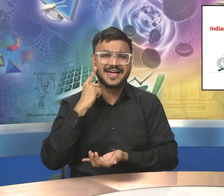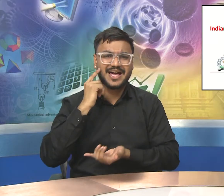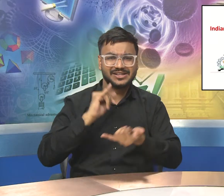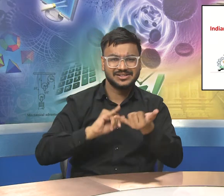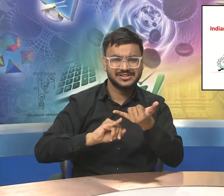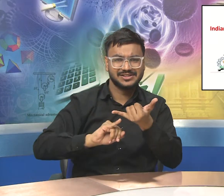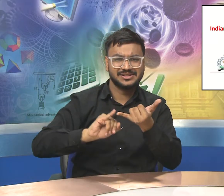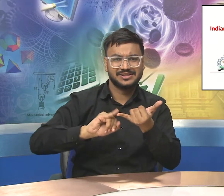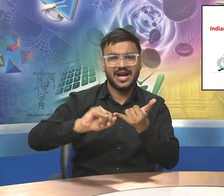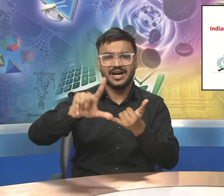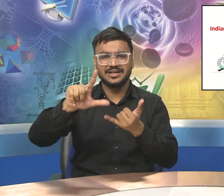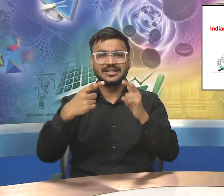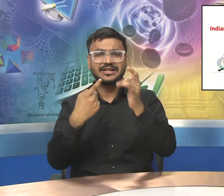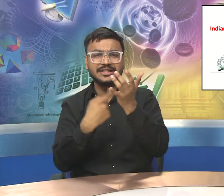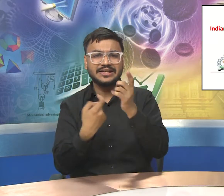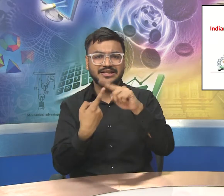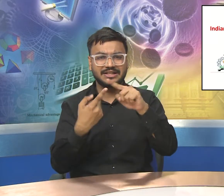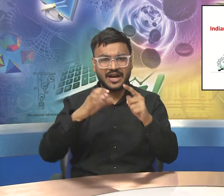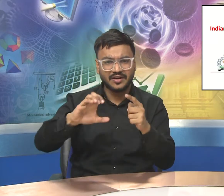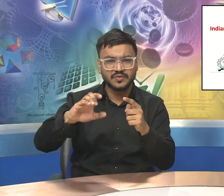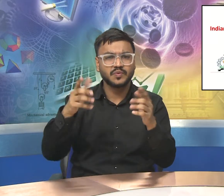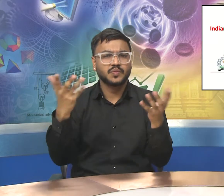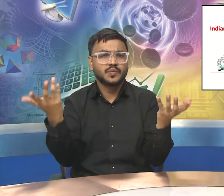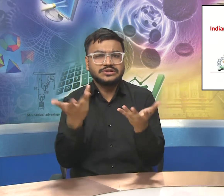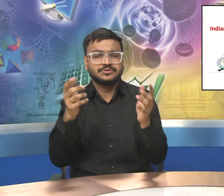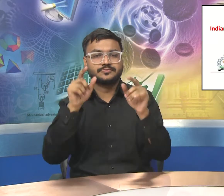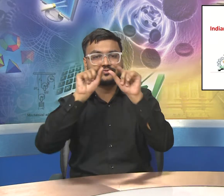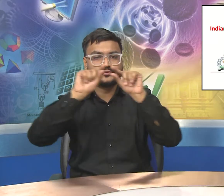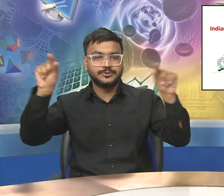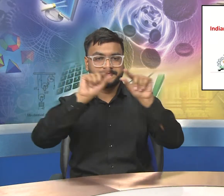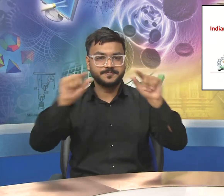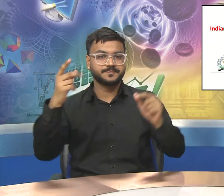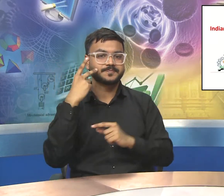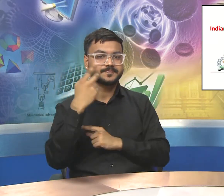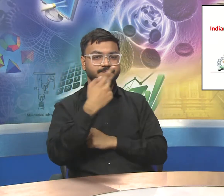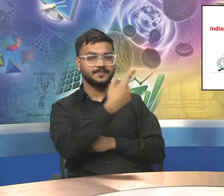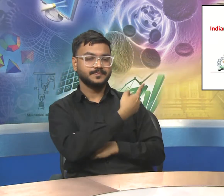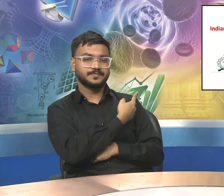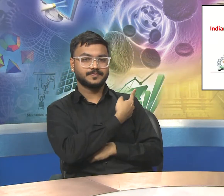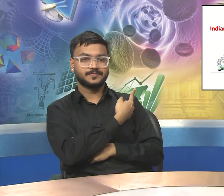Indian Sign Language Research and Training Center.